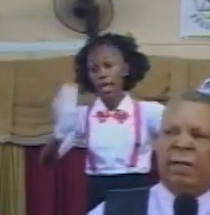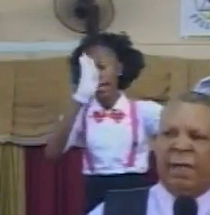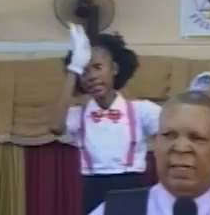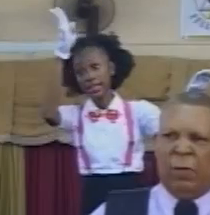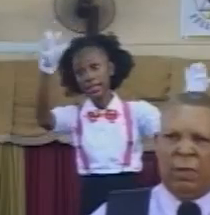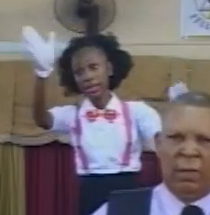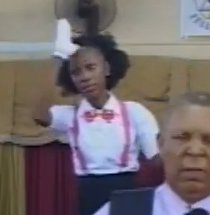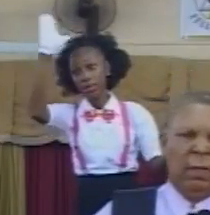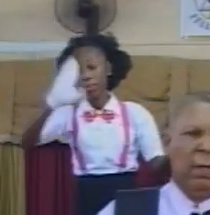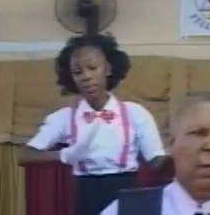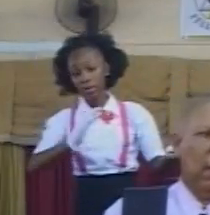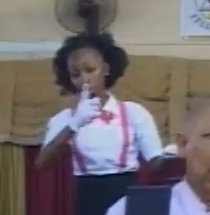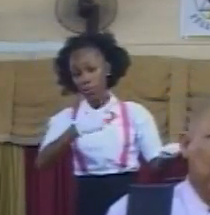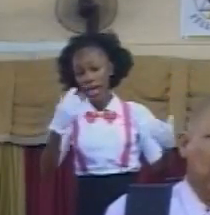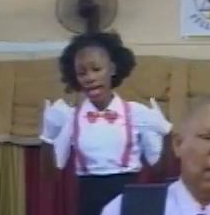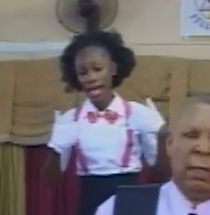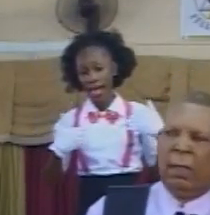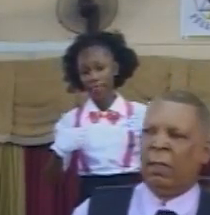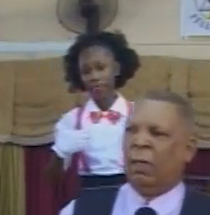exchange on Facebook.